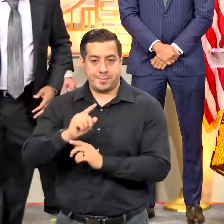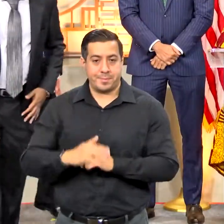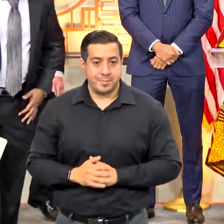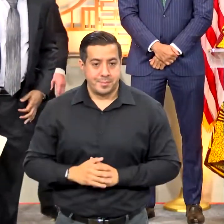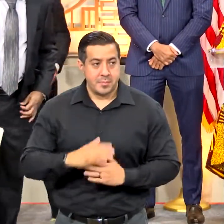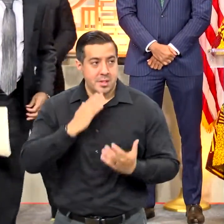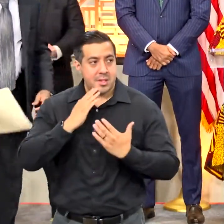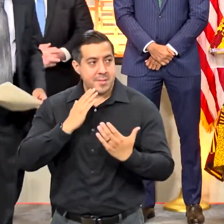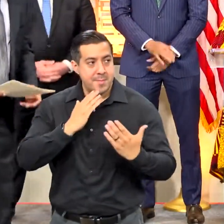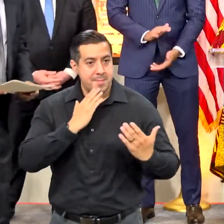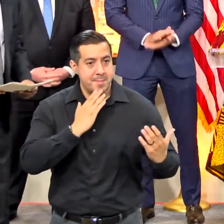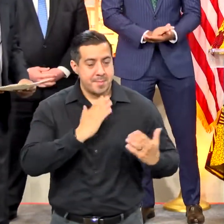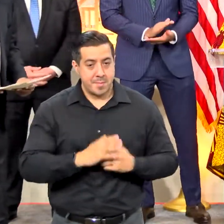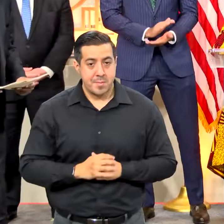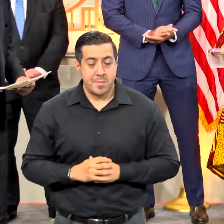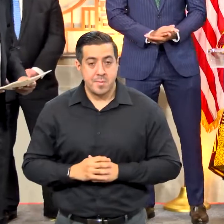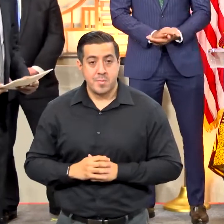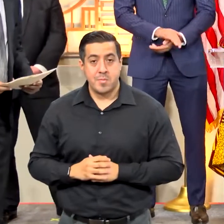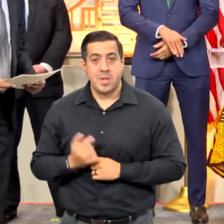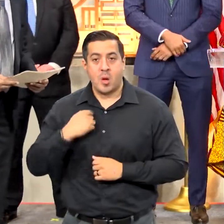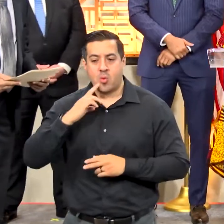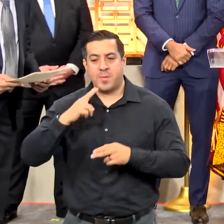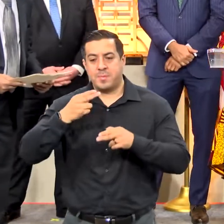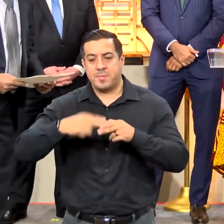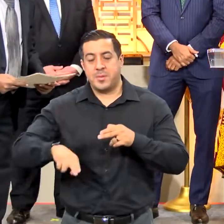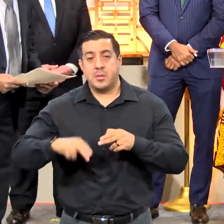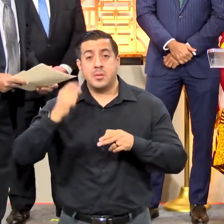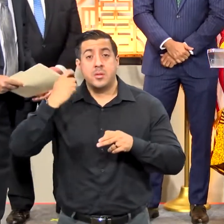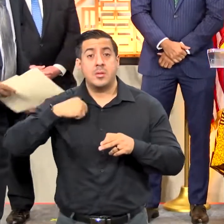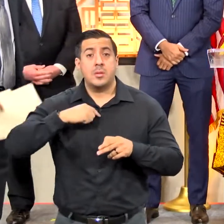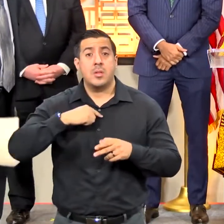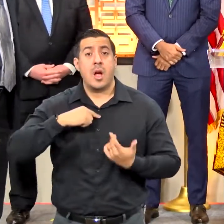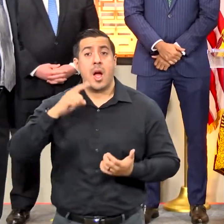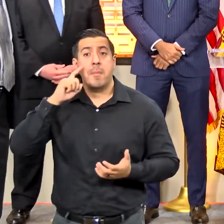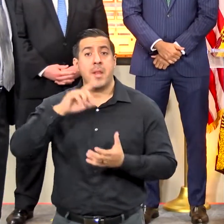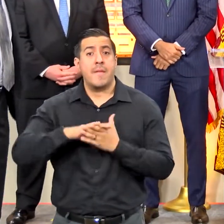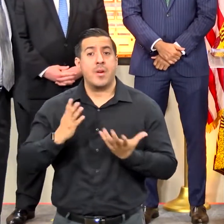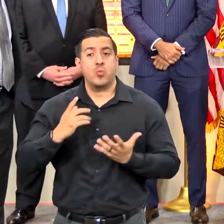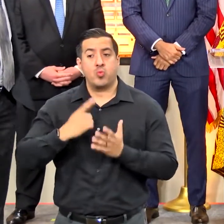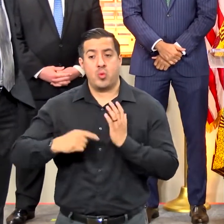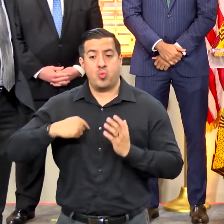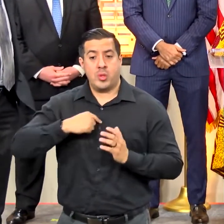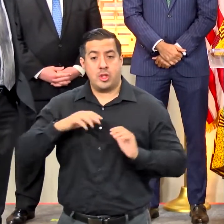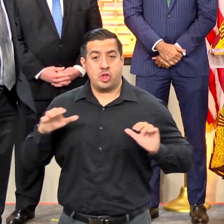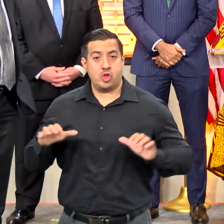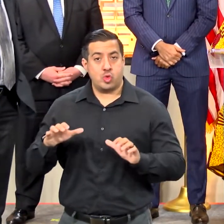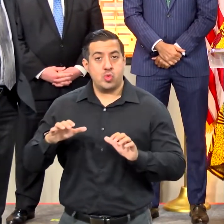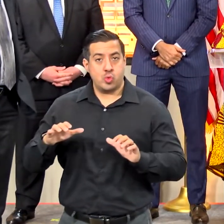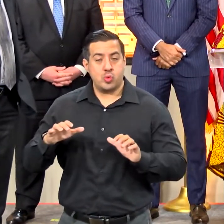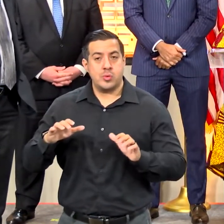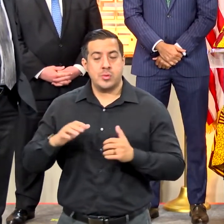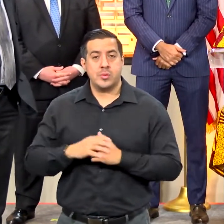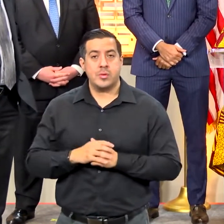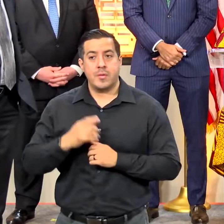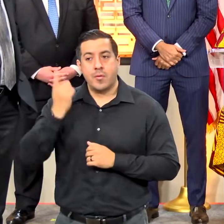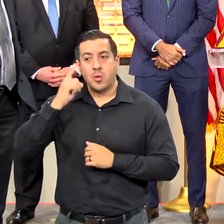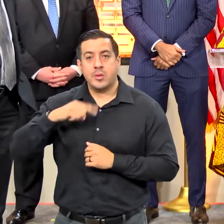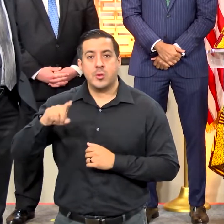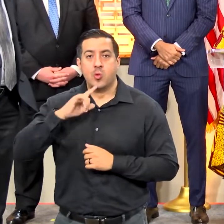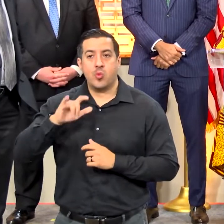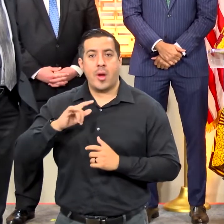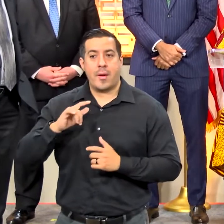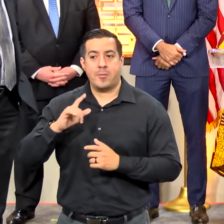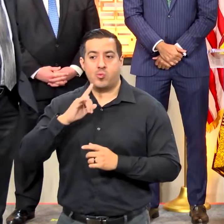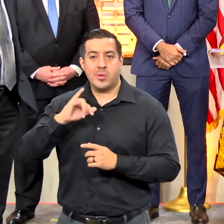much. I'll definitely be brief. I just happen to believe that what we do unto the least of these, we do